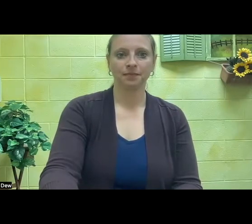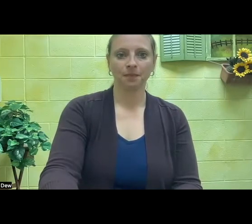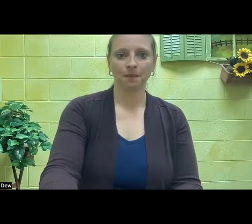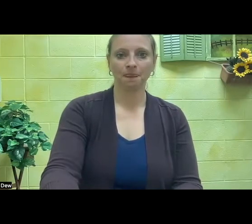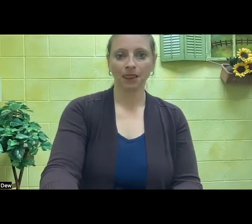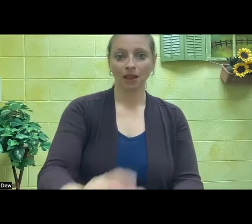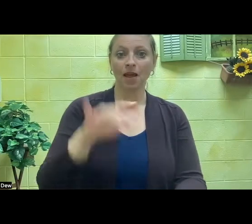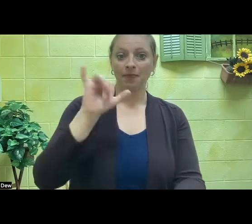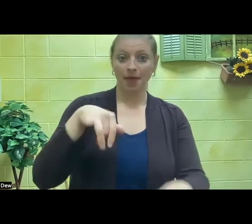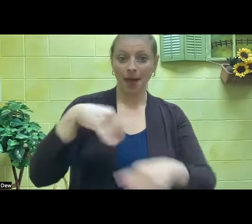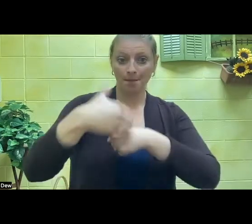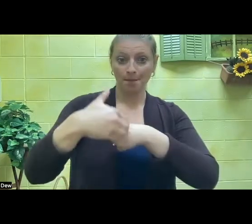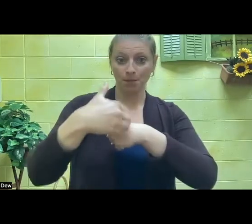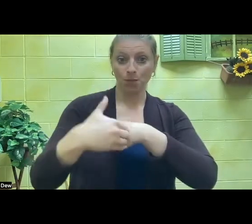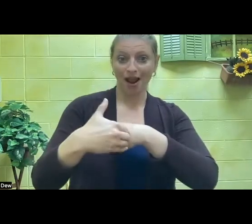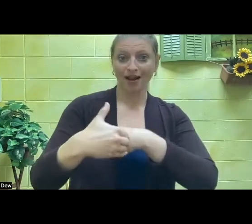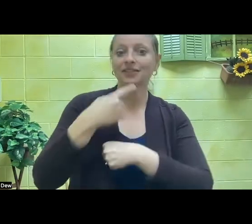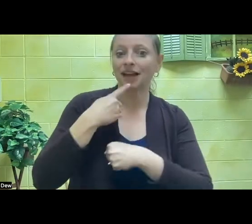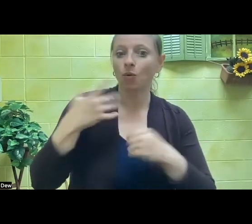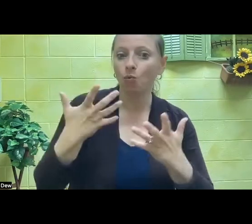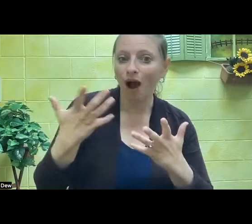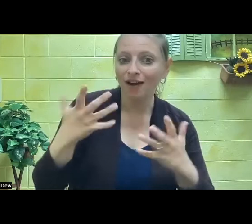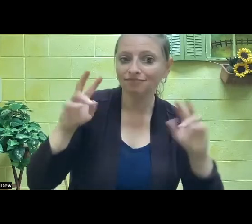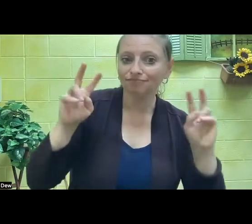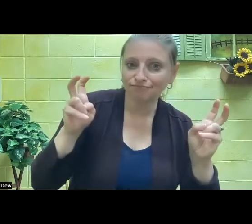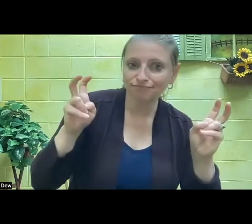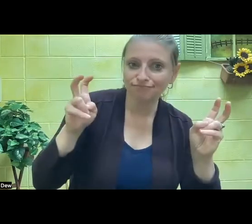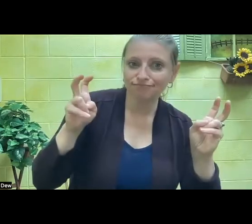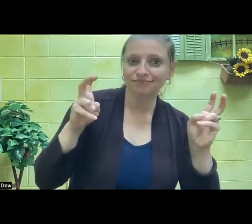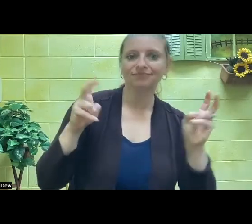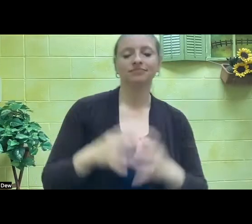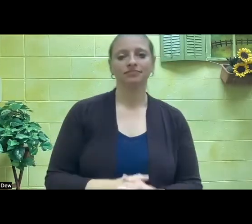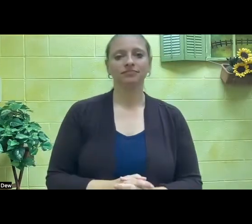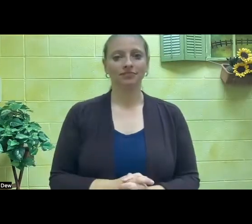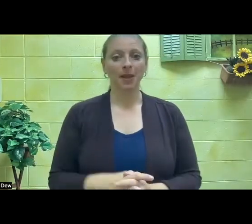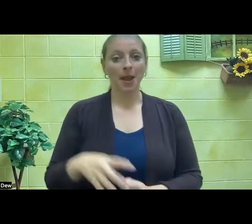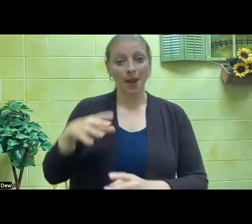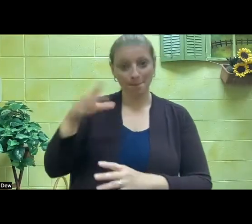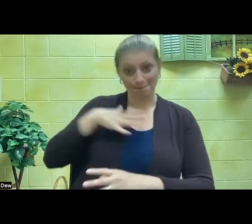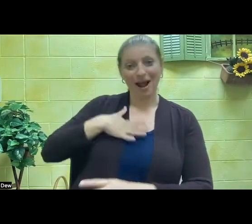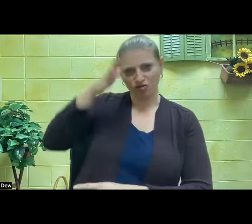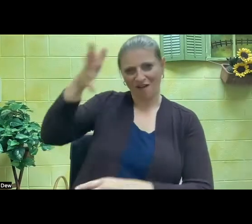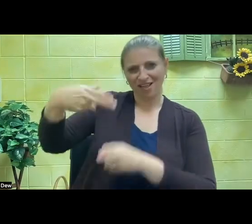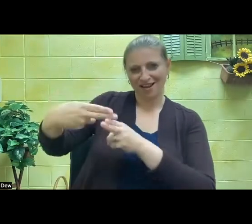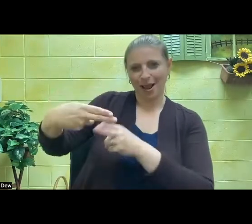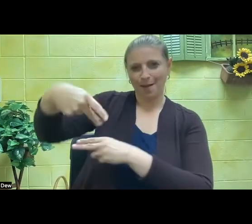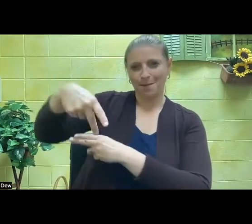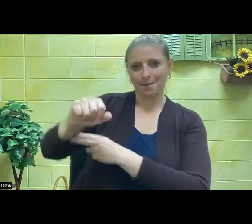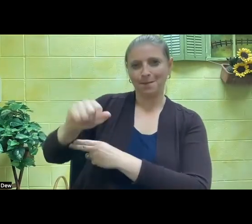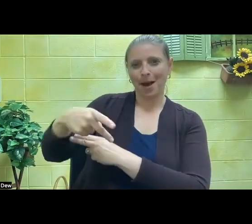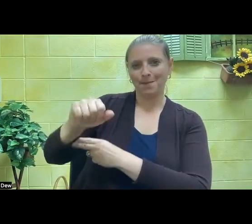bread says. Baking with love, history, and Papan. Papan is my grandpa.